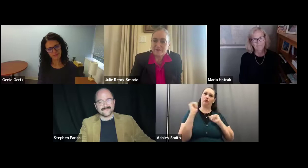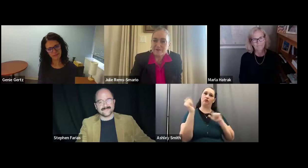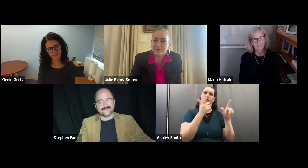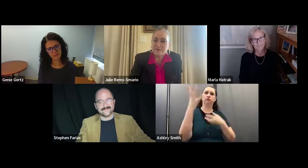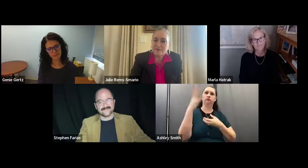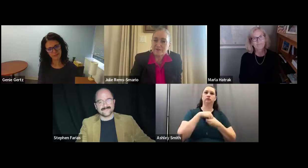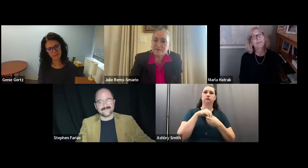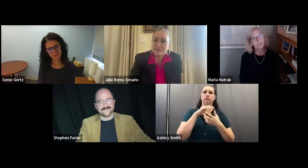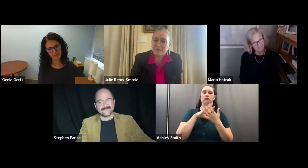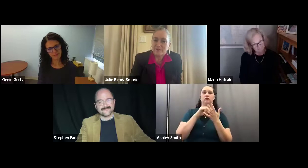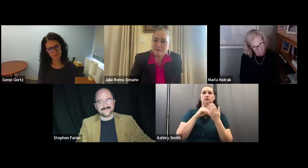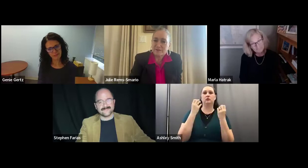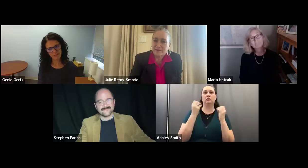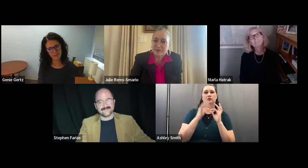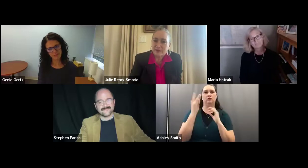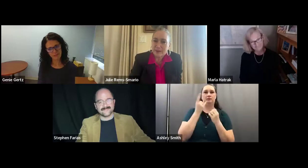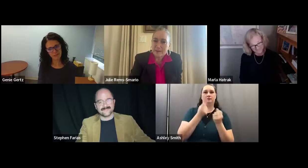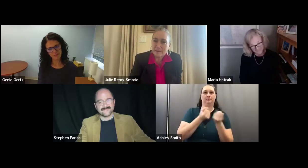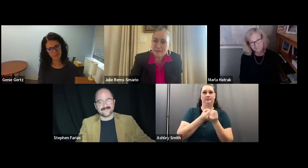just the deaf community?